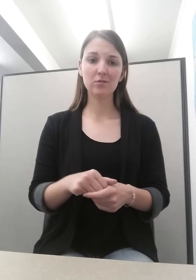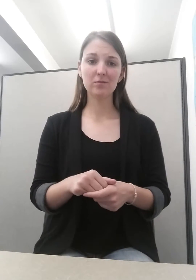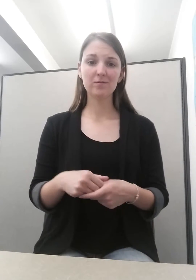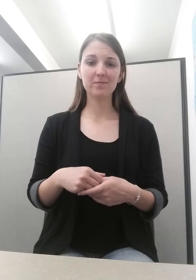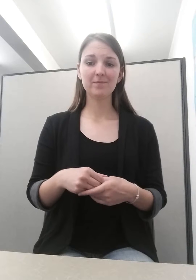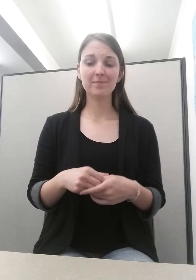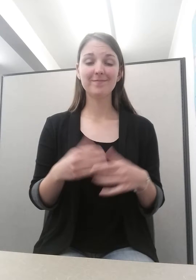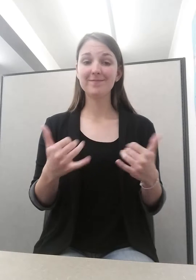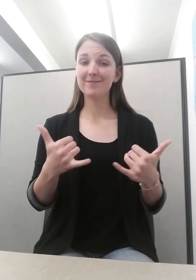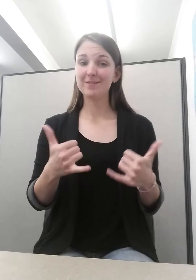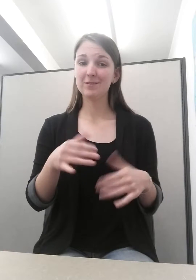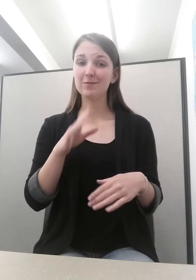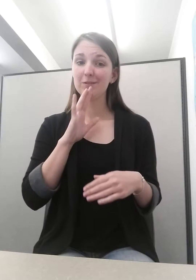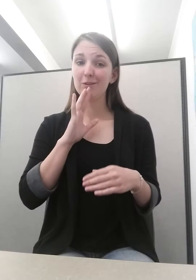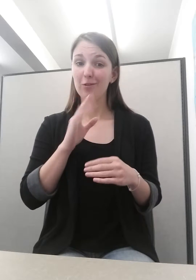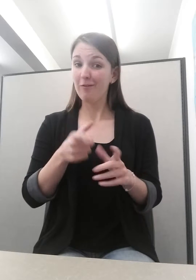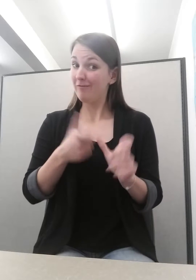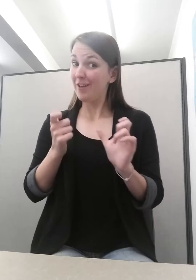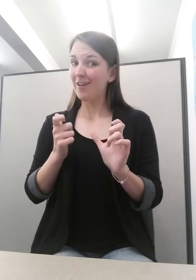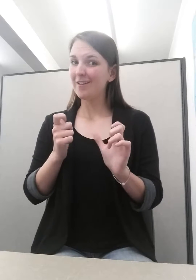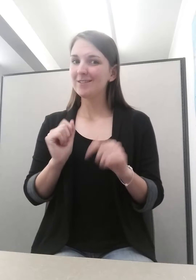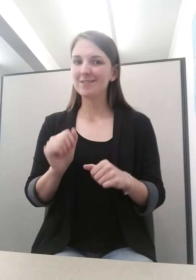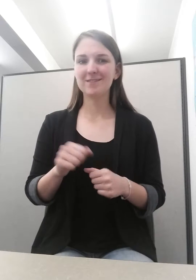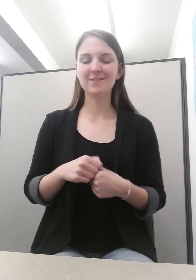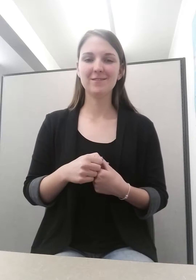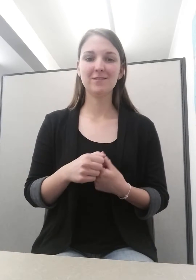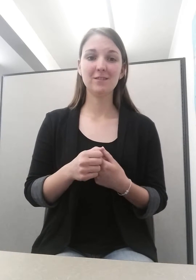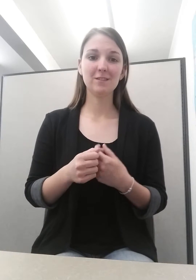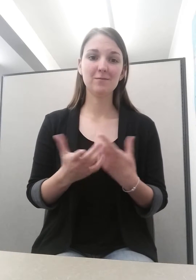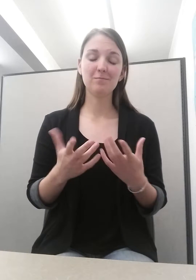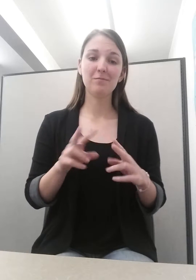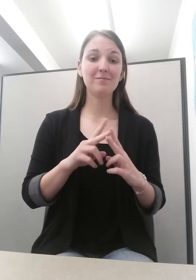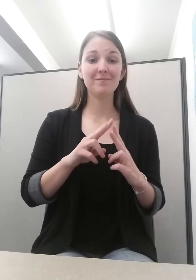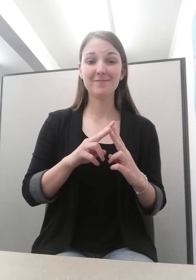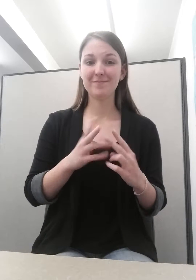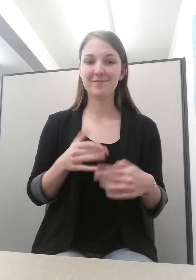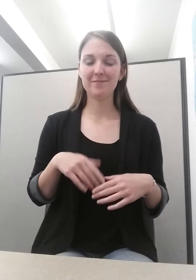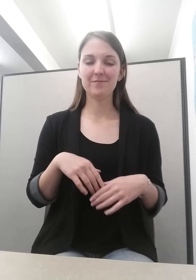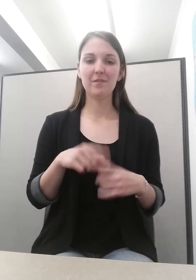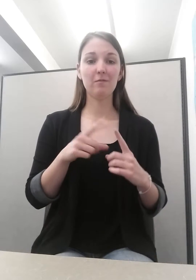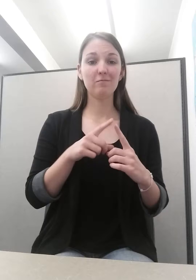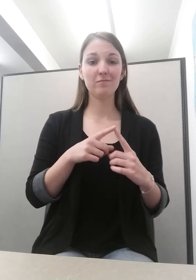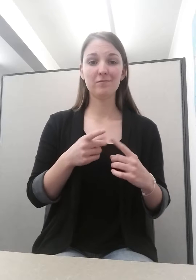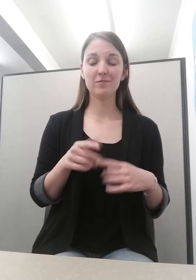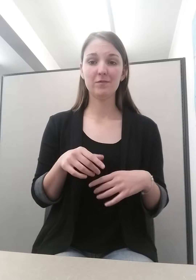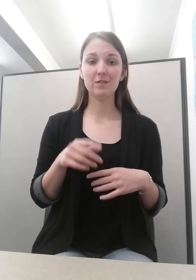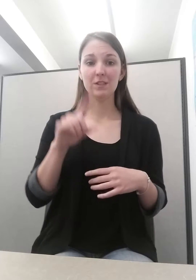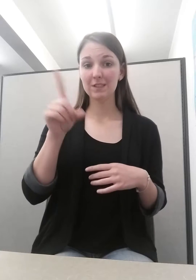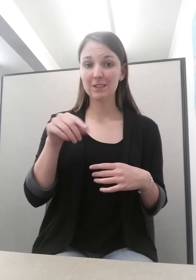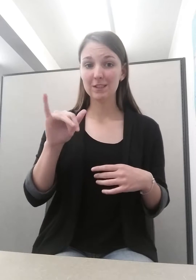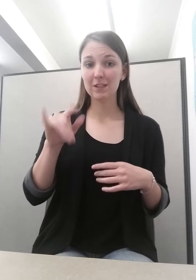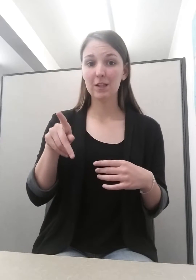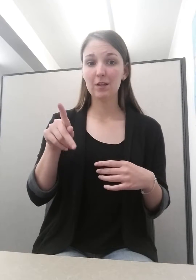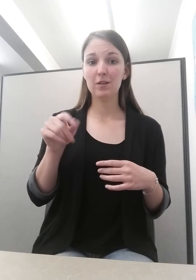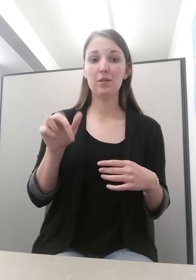just going to talk very quickly about how you do it either way. If you want to put the zipper in before you've